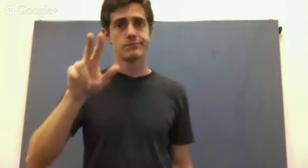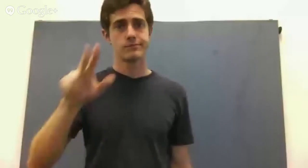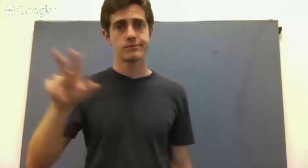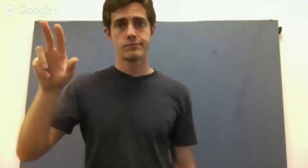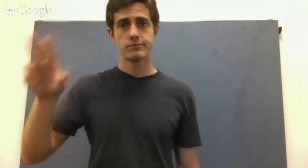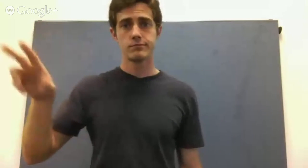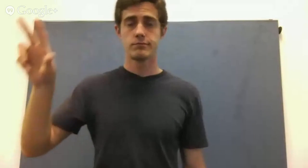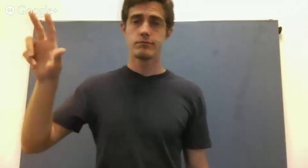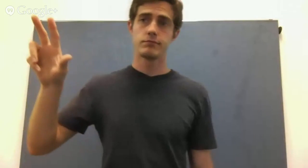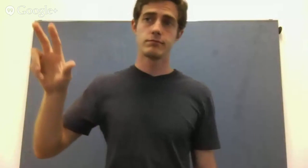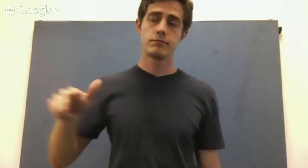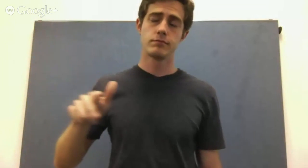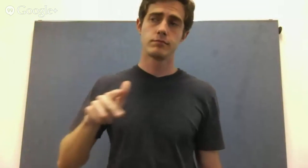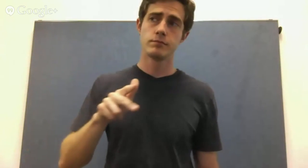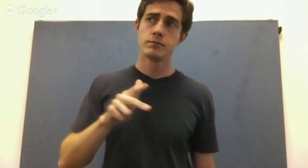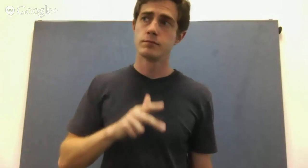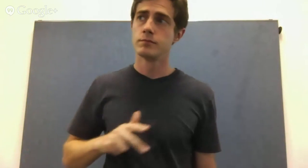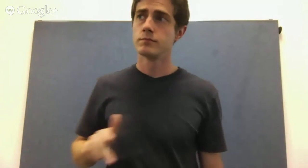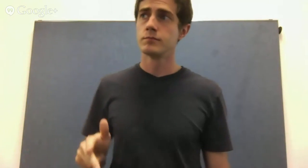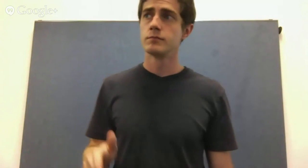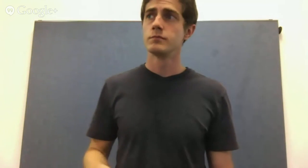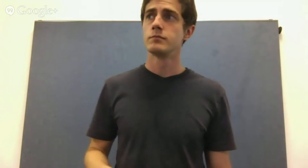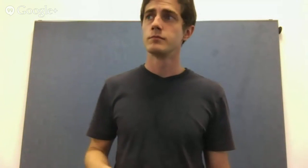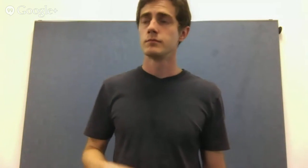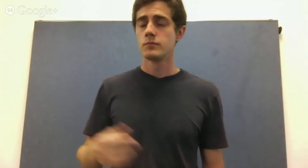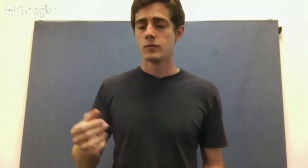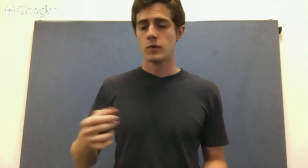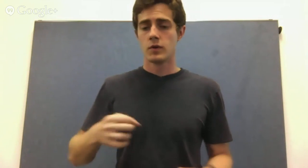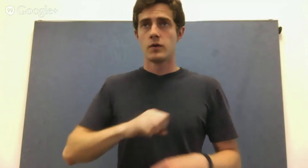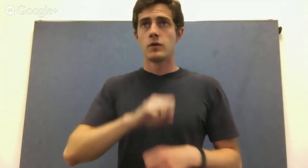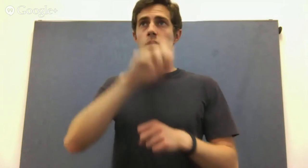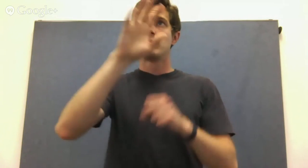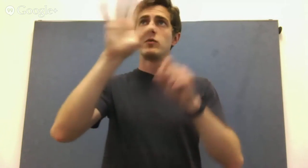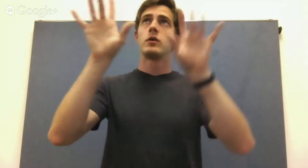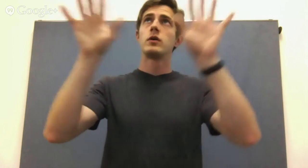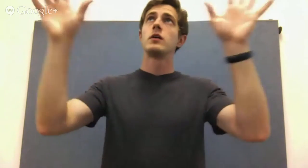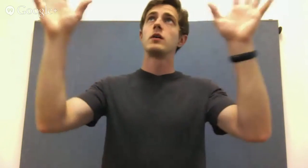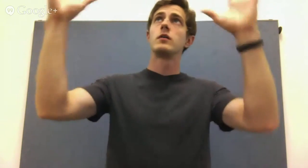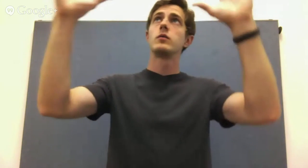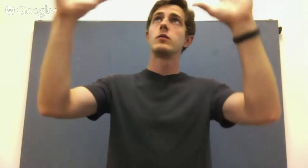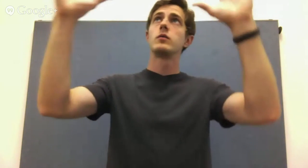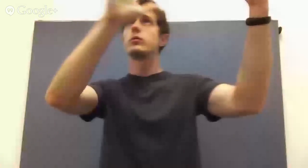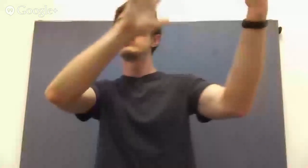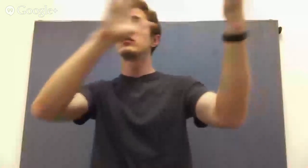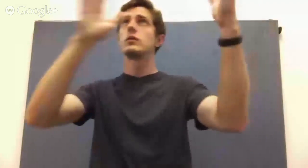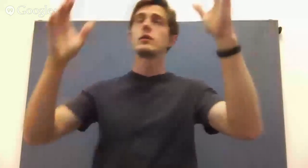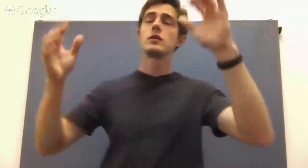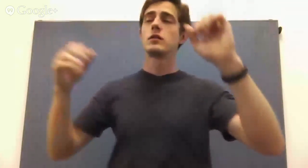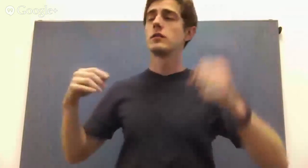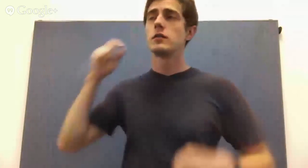Bright clouds pleasant